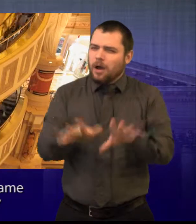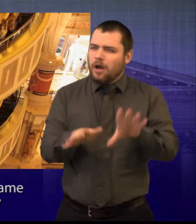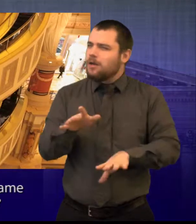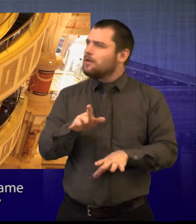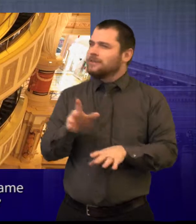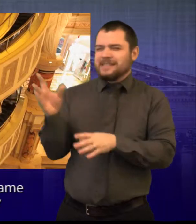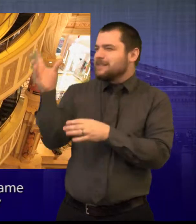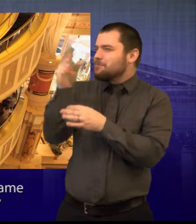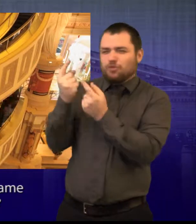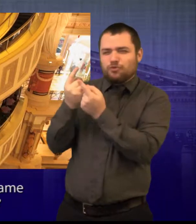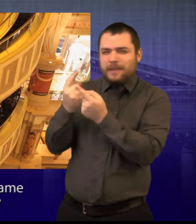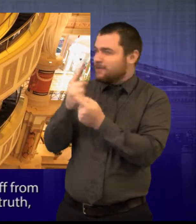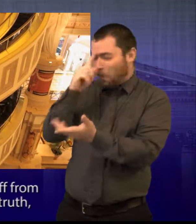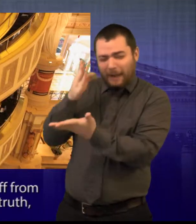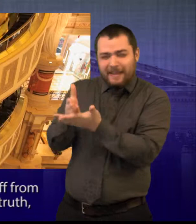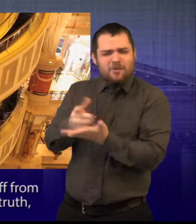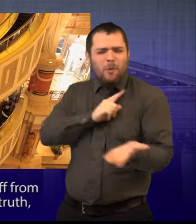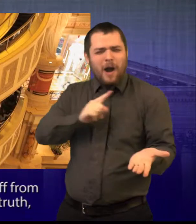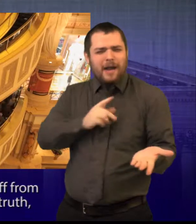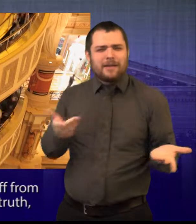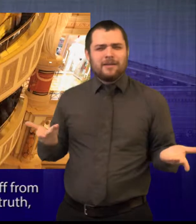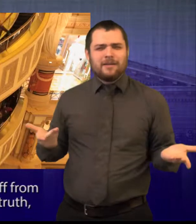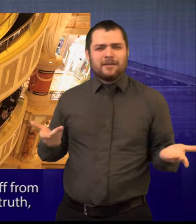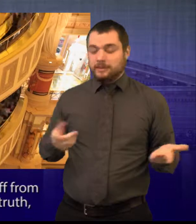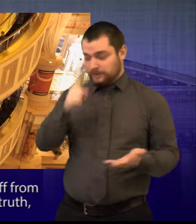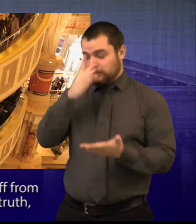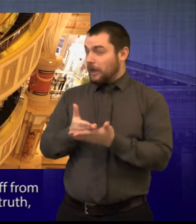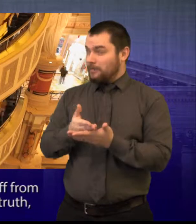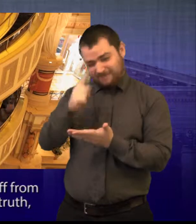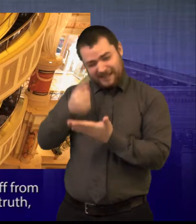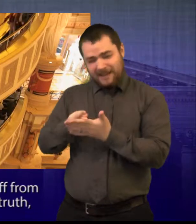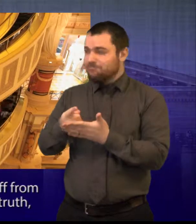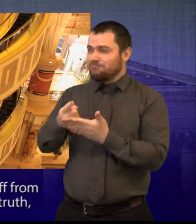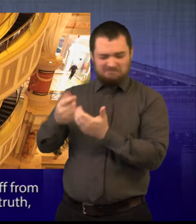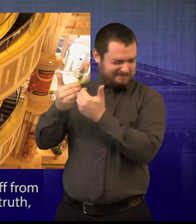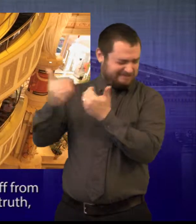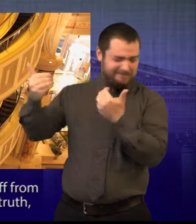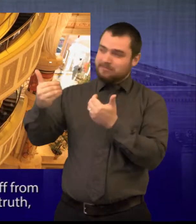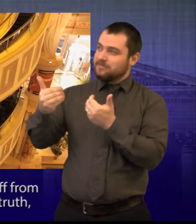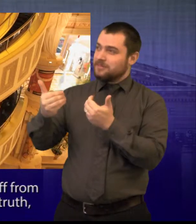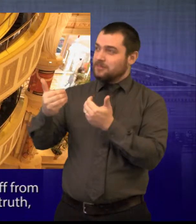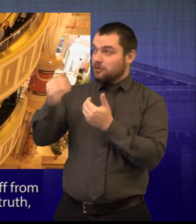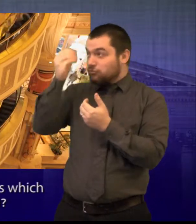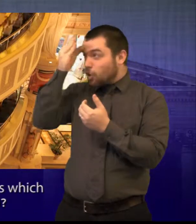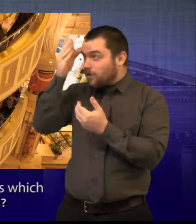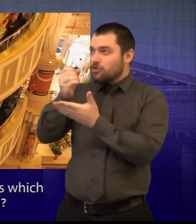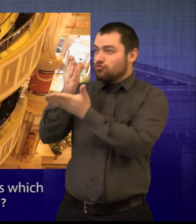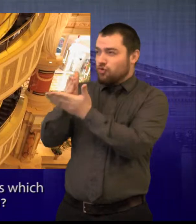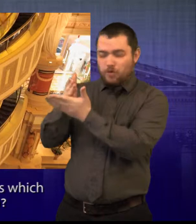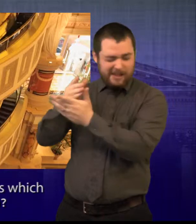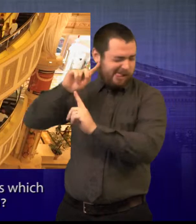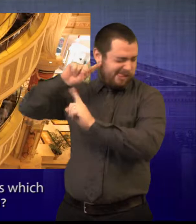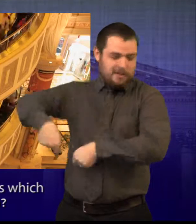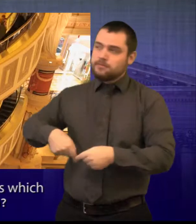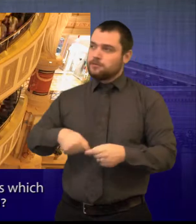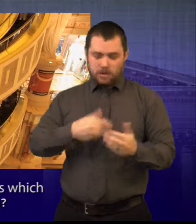over spiritual things? Why do we cut ourselves off from so much knowledge and truth and stick solely to